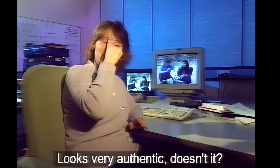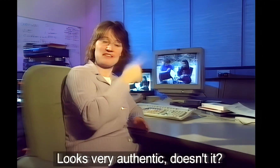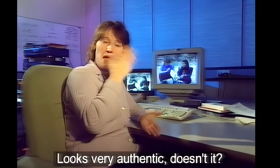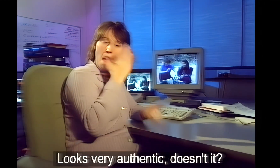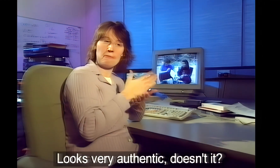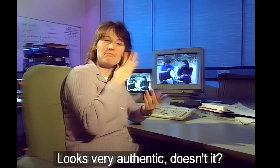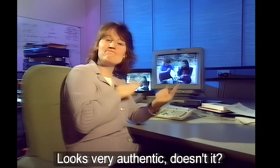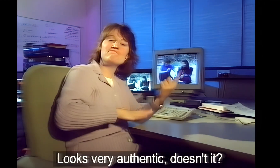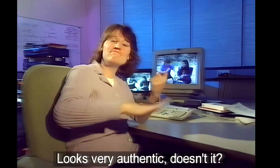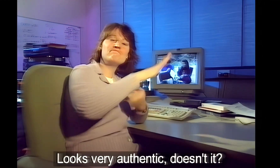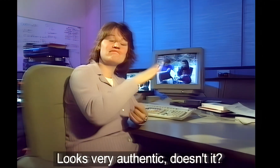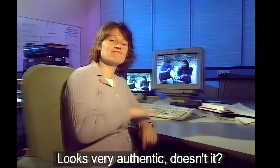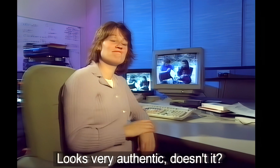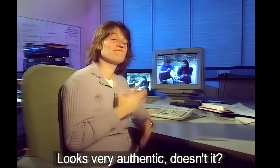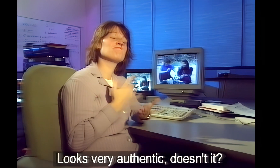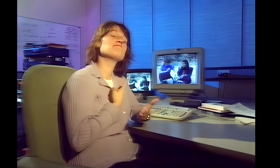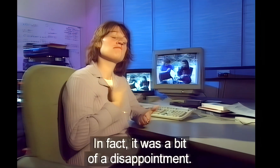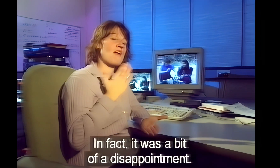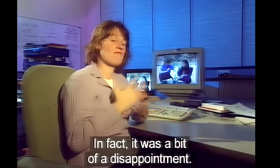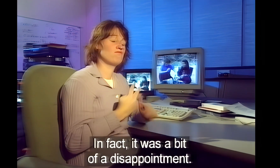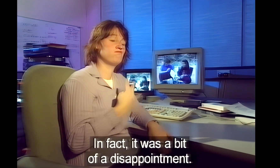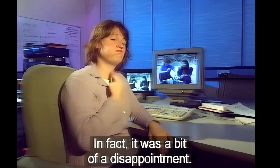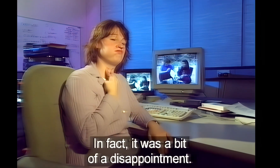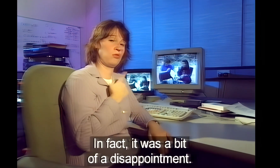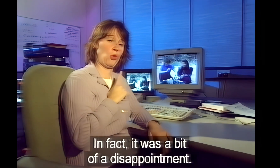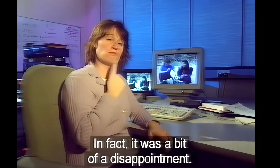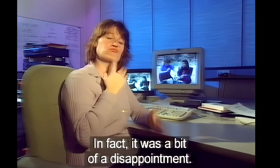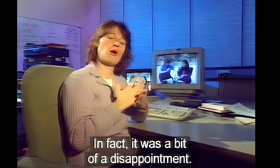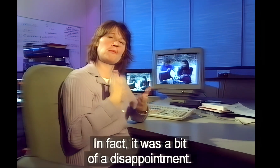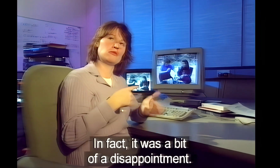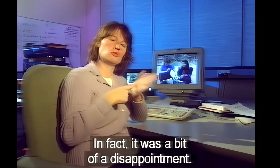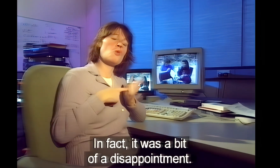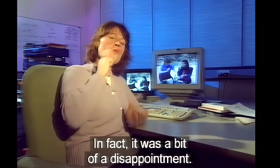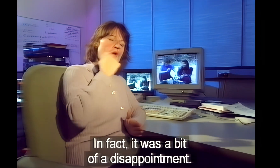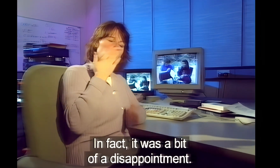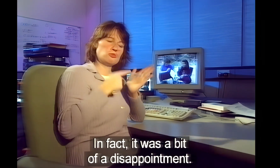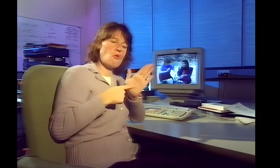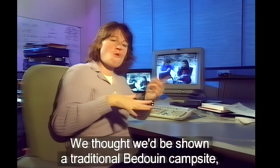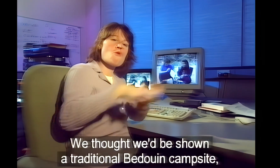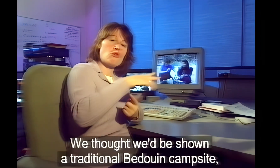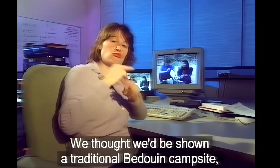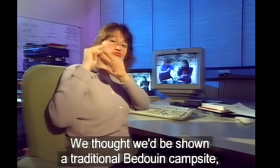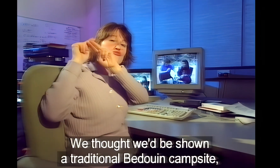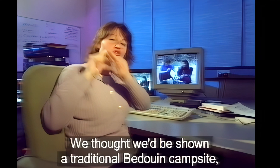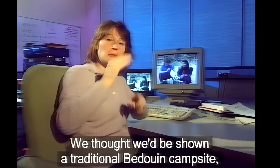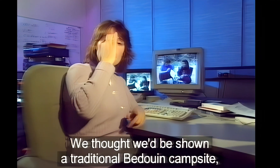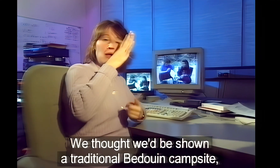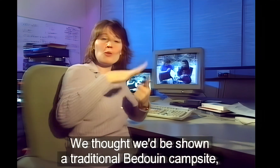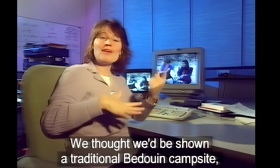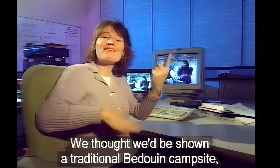Looks very authentic, doesn't it? In actual fact, it was a bit of a disappointment. We'd been promised that we'd be shown a traditional Bedouin